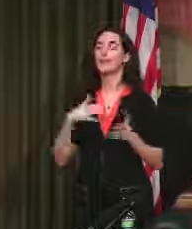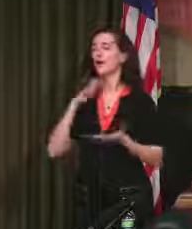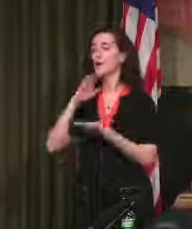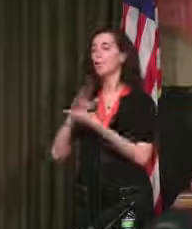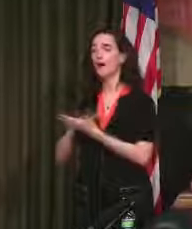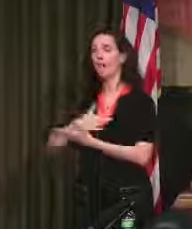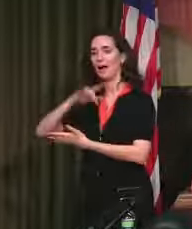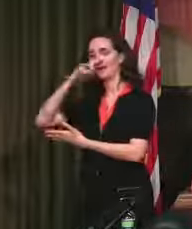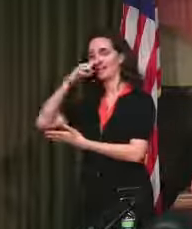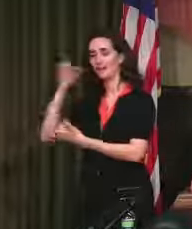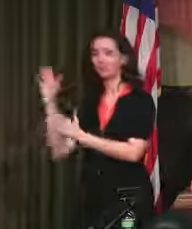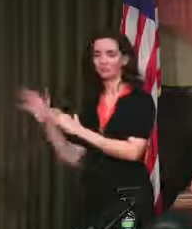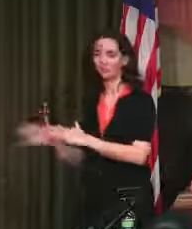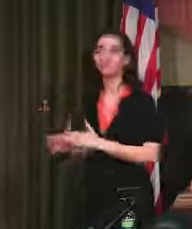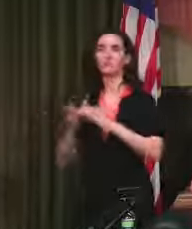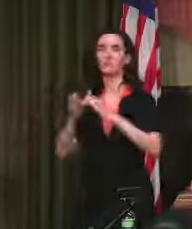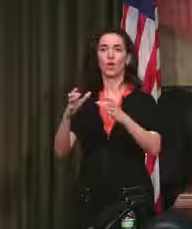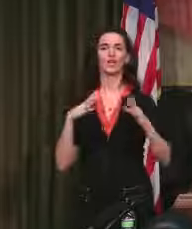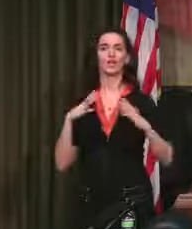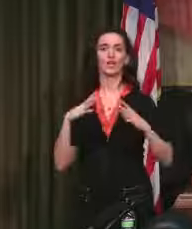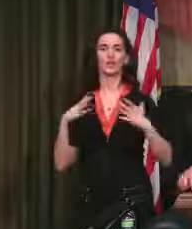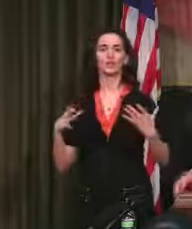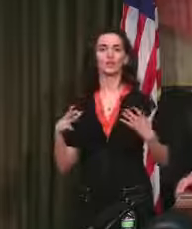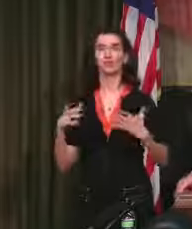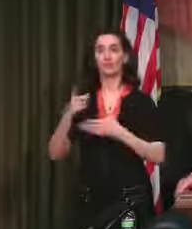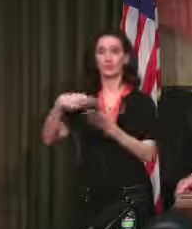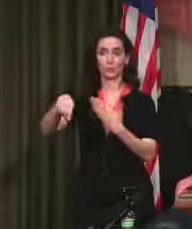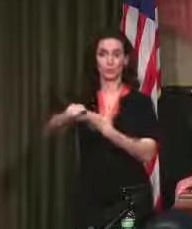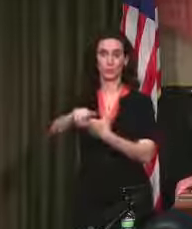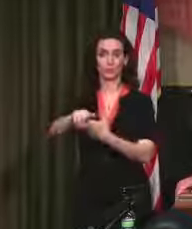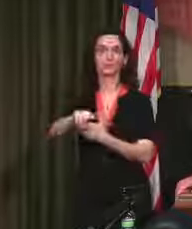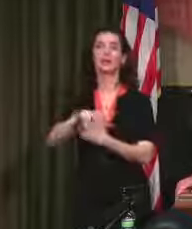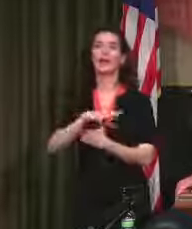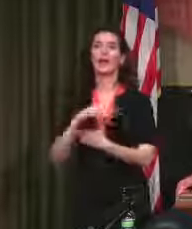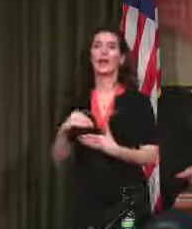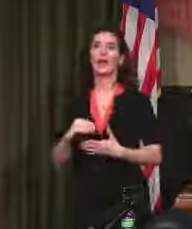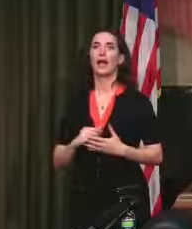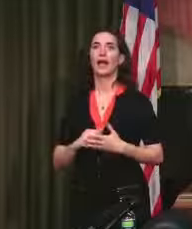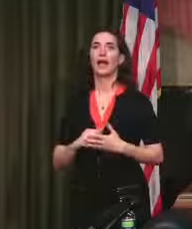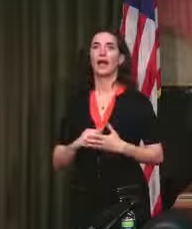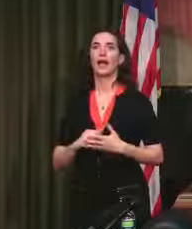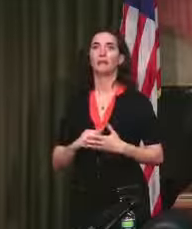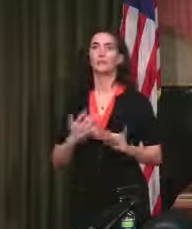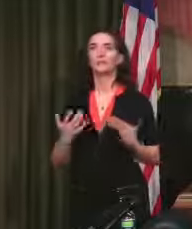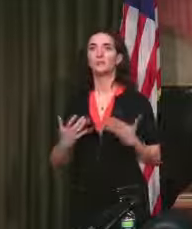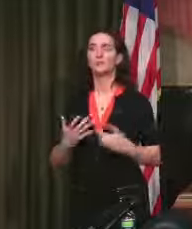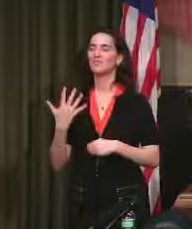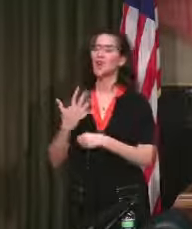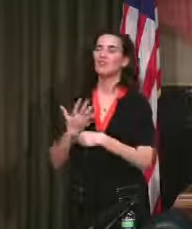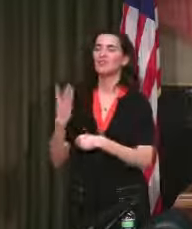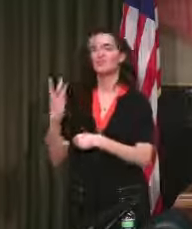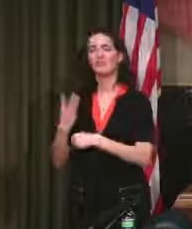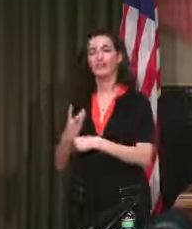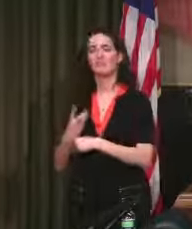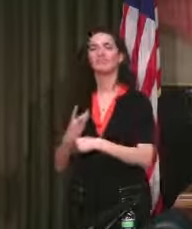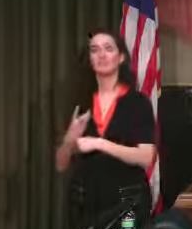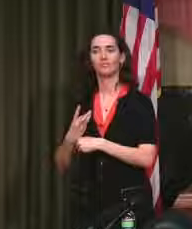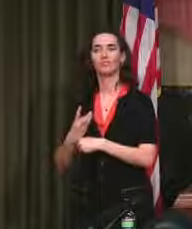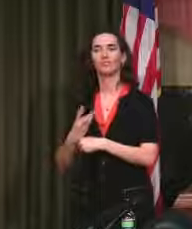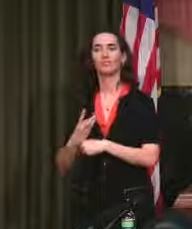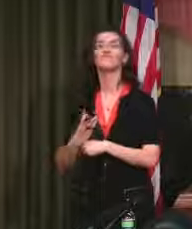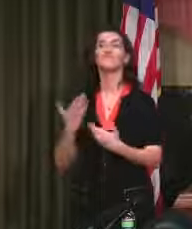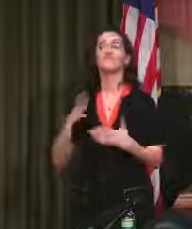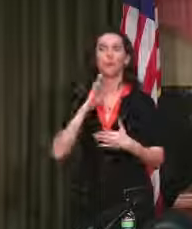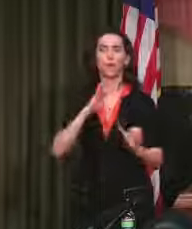and my kids on a vacation starting a week from now, and I'll take 5 or 6 days, and we'll